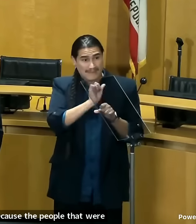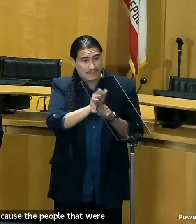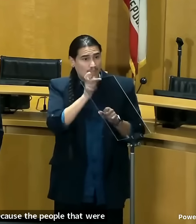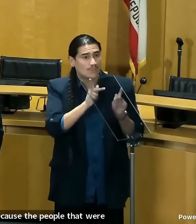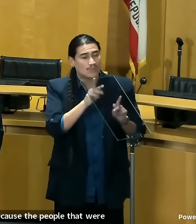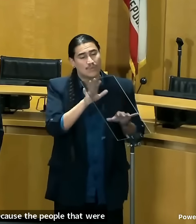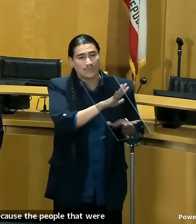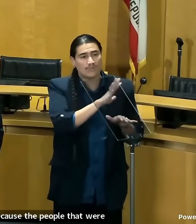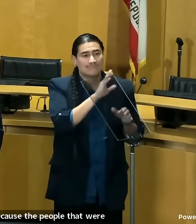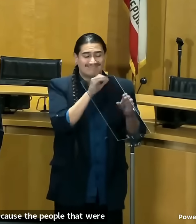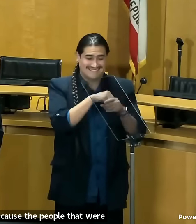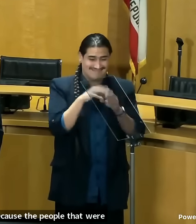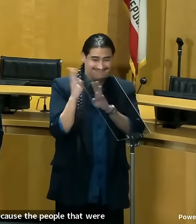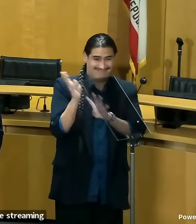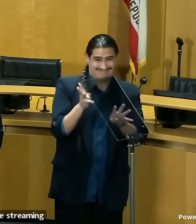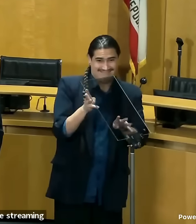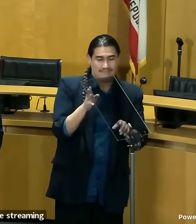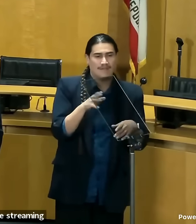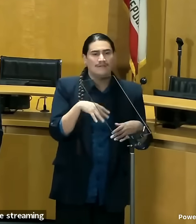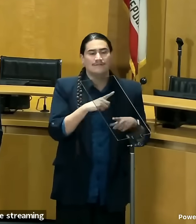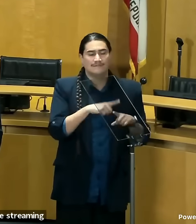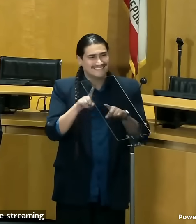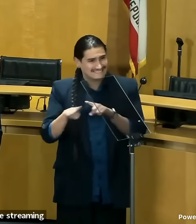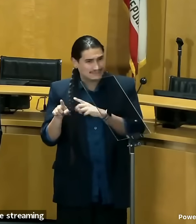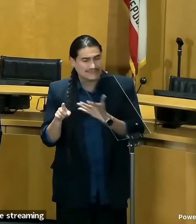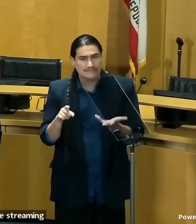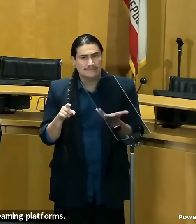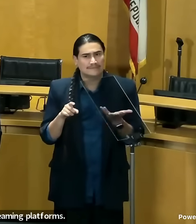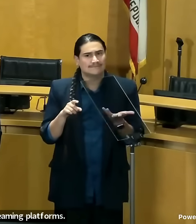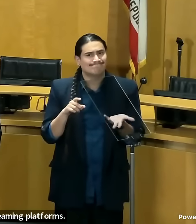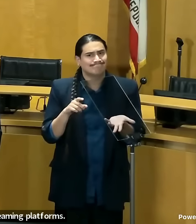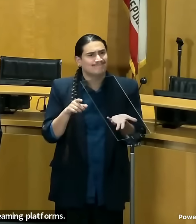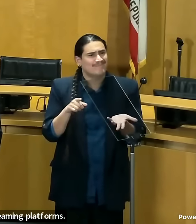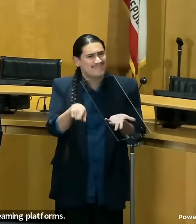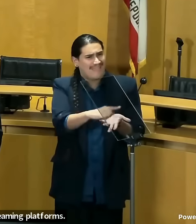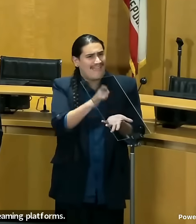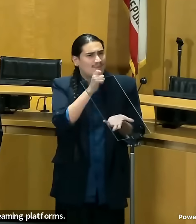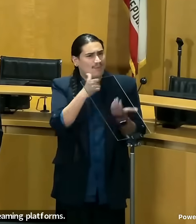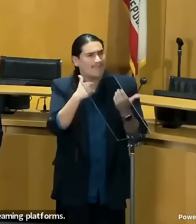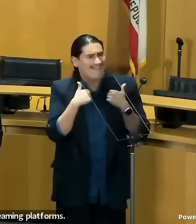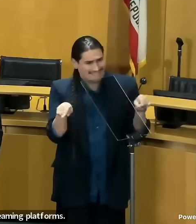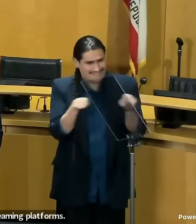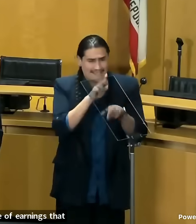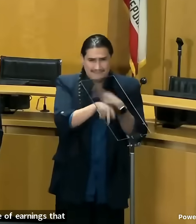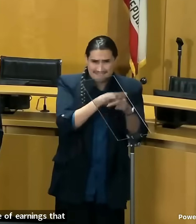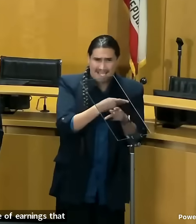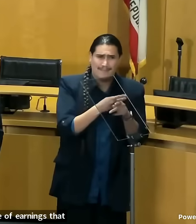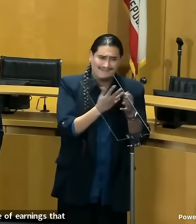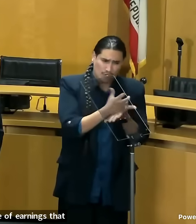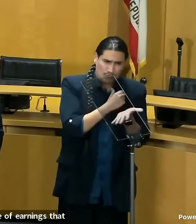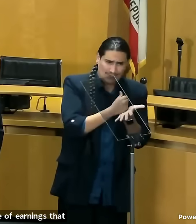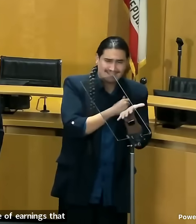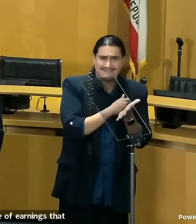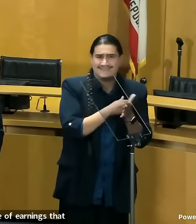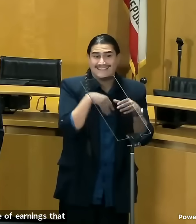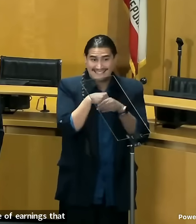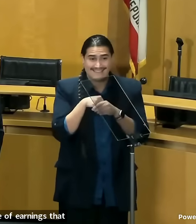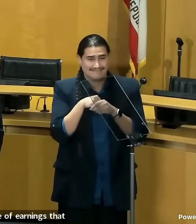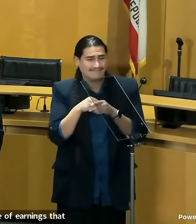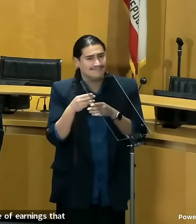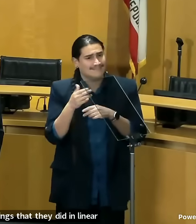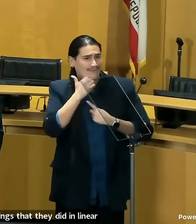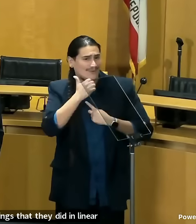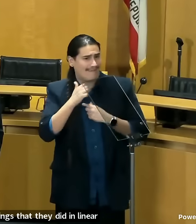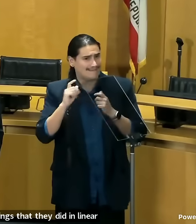the streaming platforms didn't have the tail of earnings that they did in linear television. And